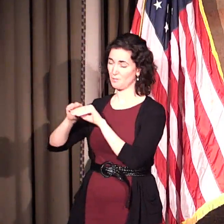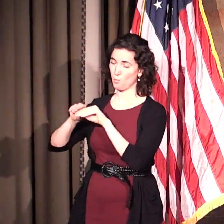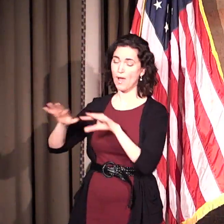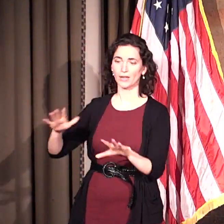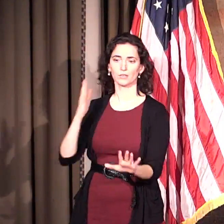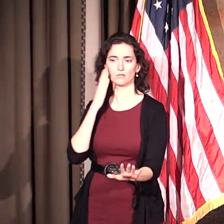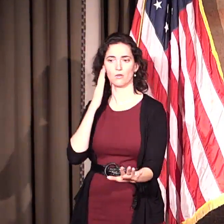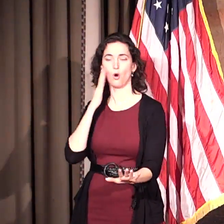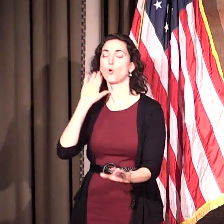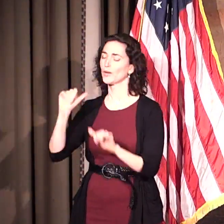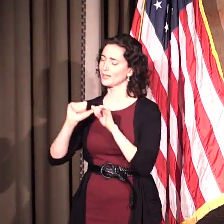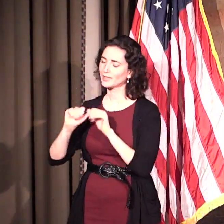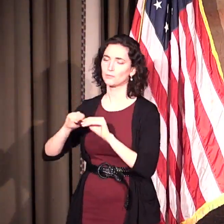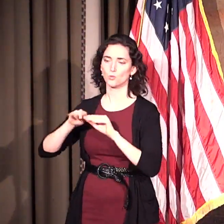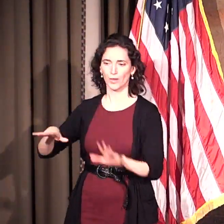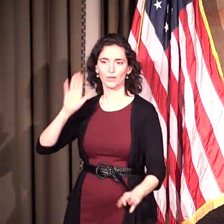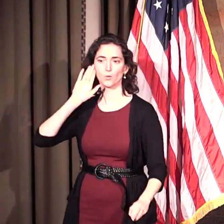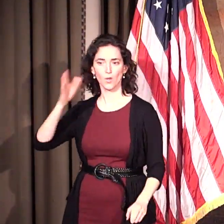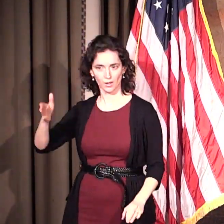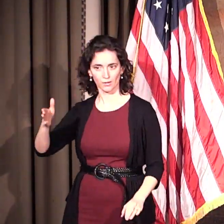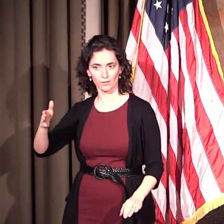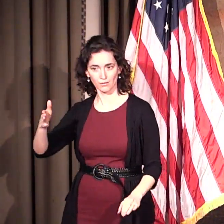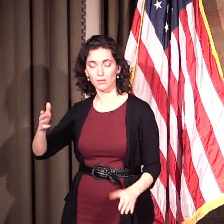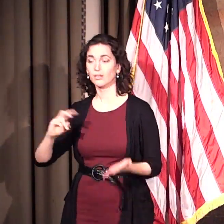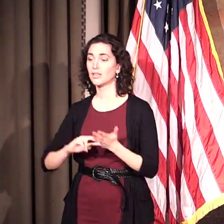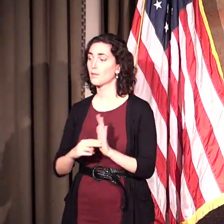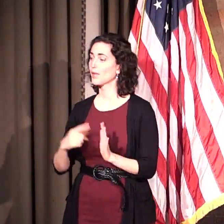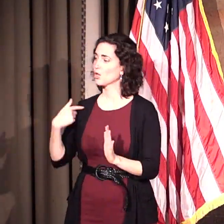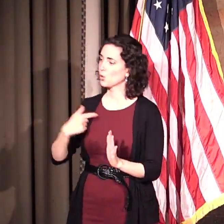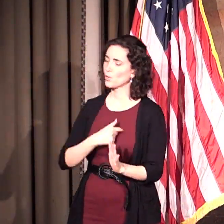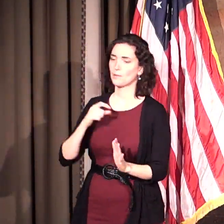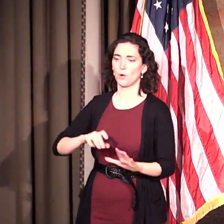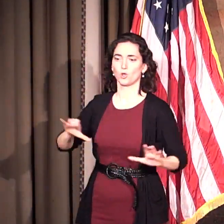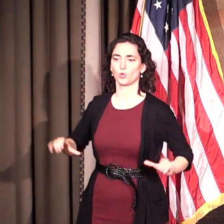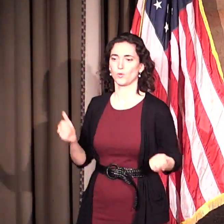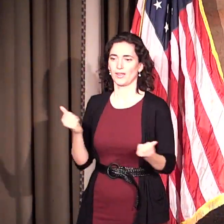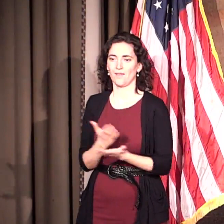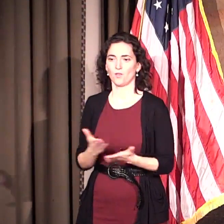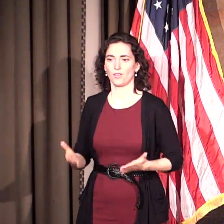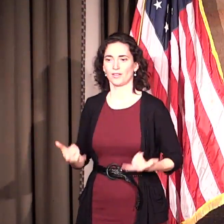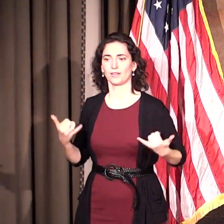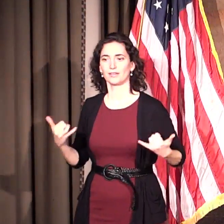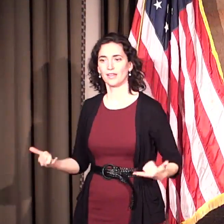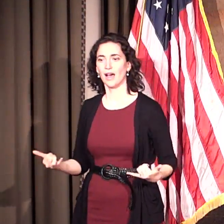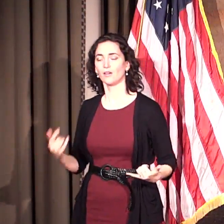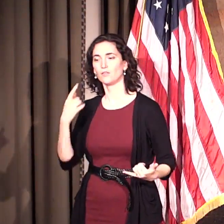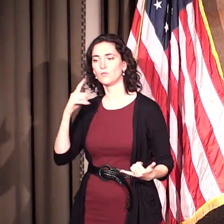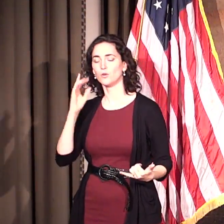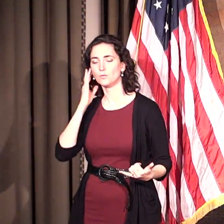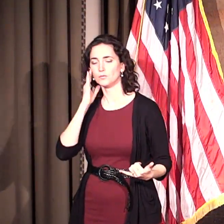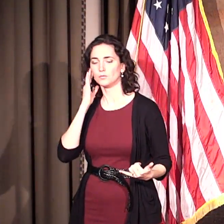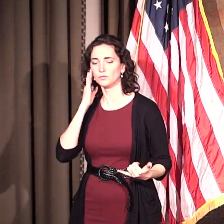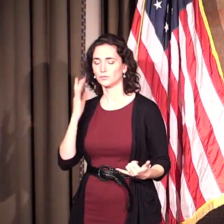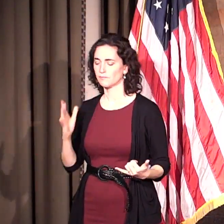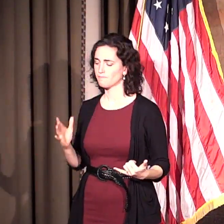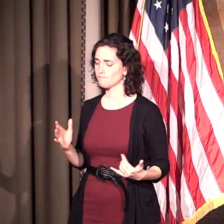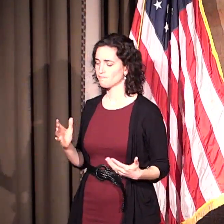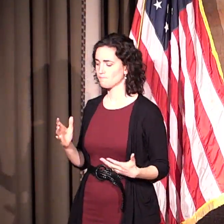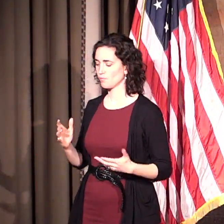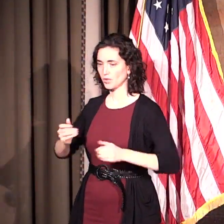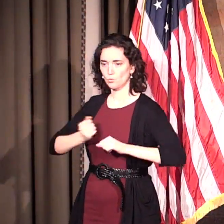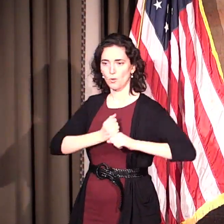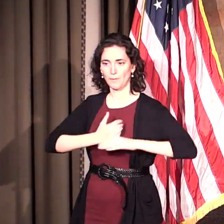going to continue to spread. And so we need to do everything we can now to set ourselves up for